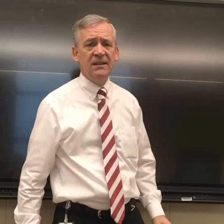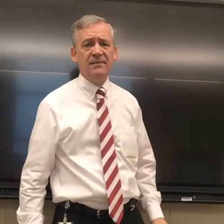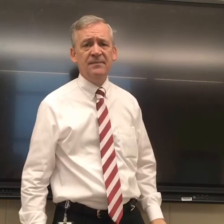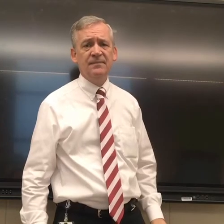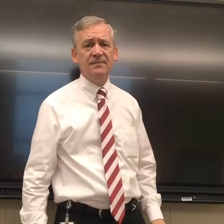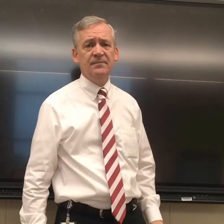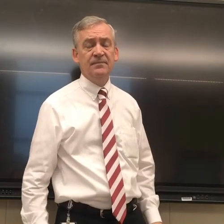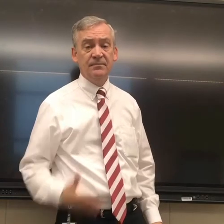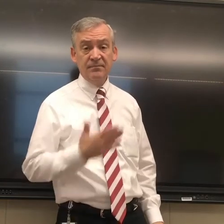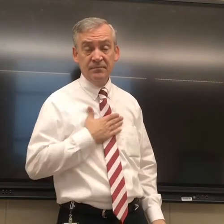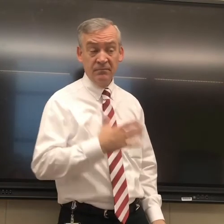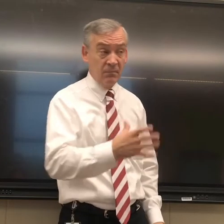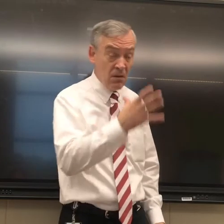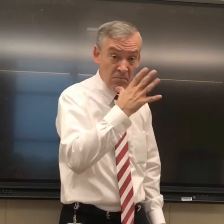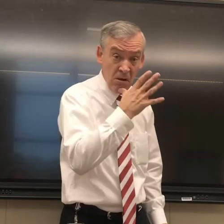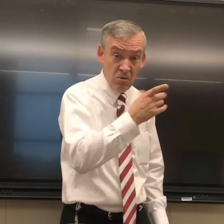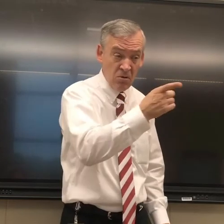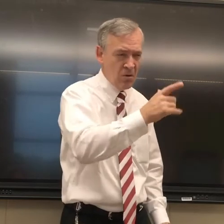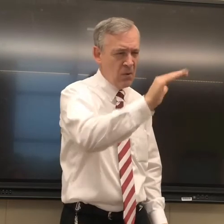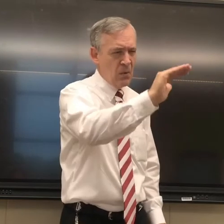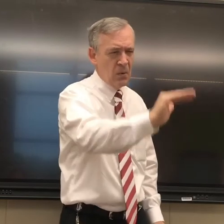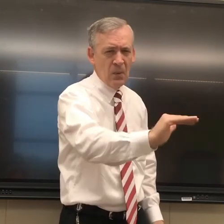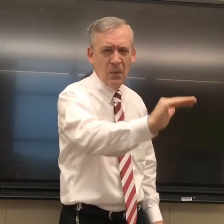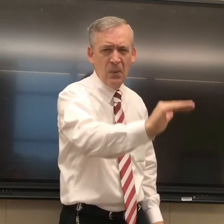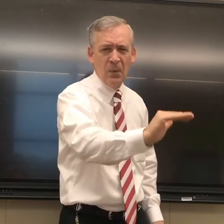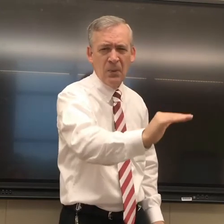My mother, who was small and soft, was